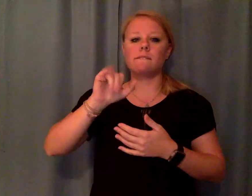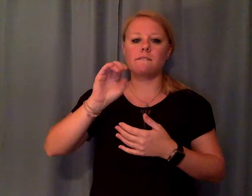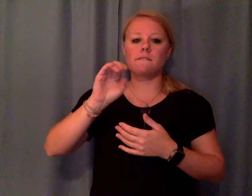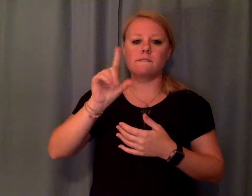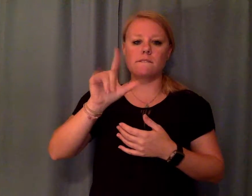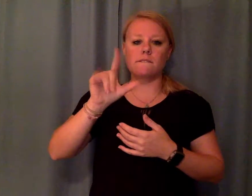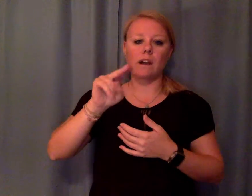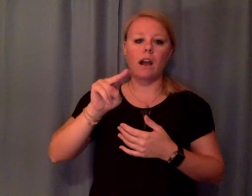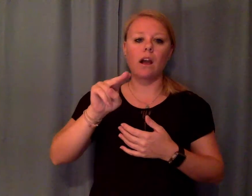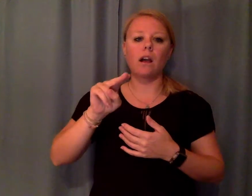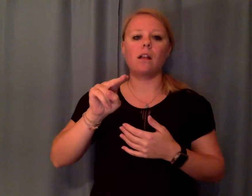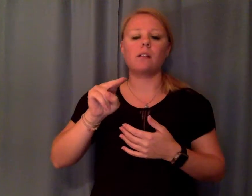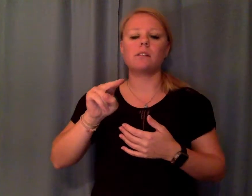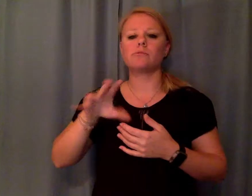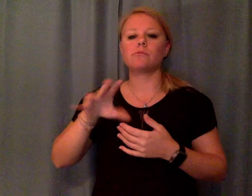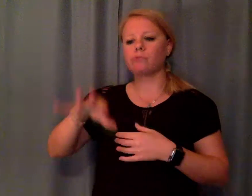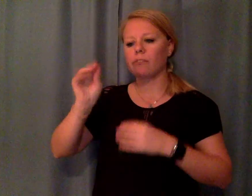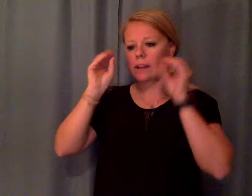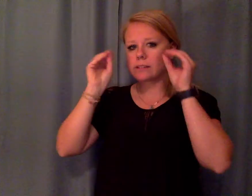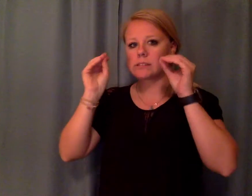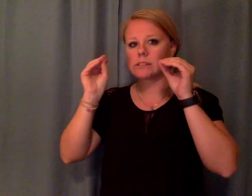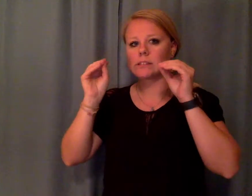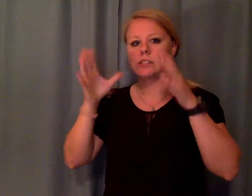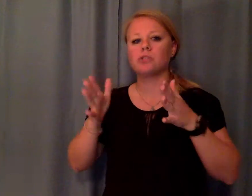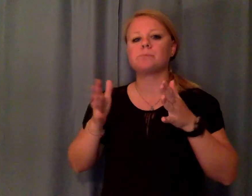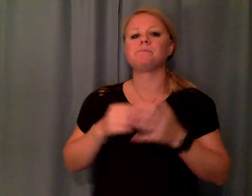these things when they were young, but not many parents have written apps.